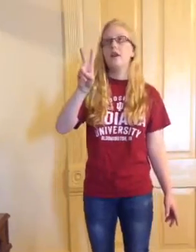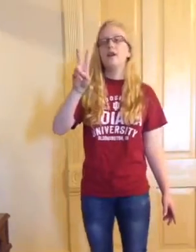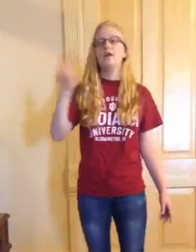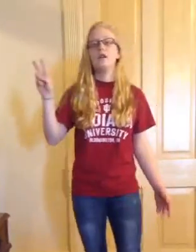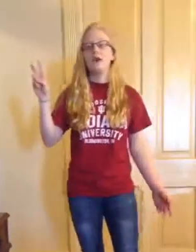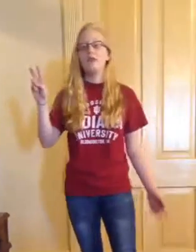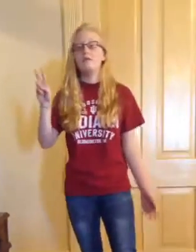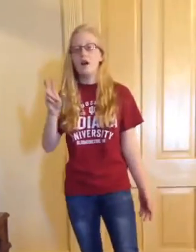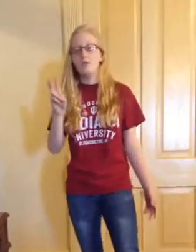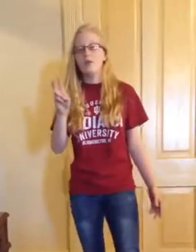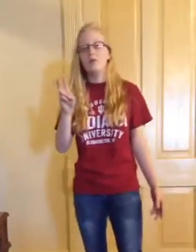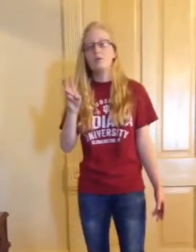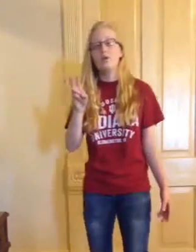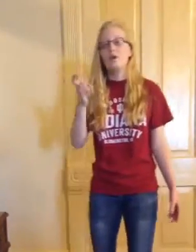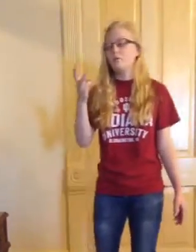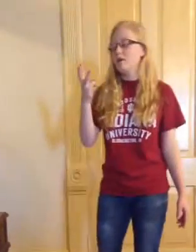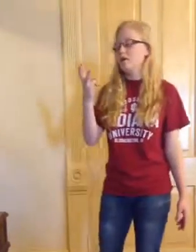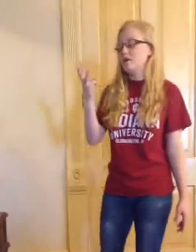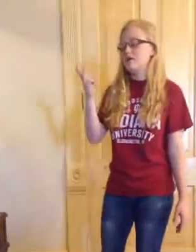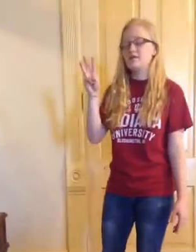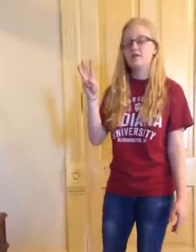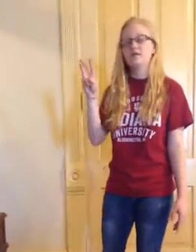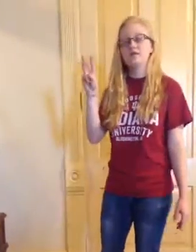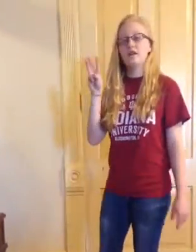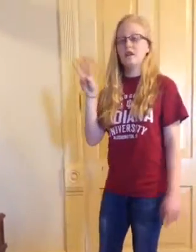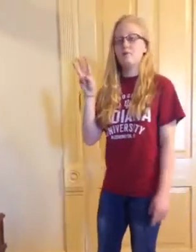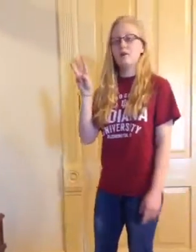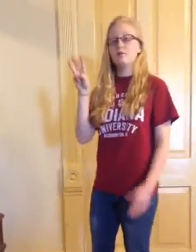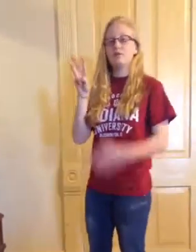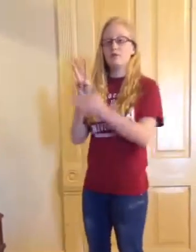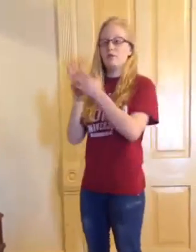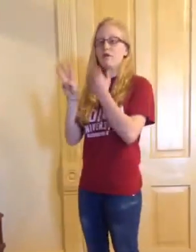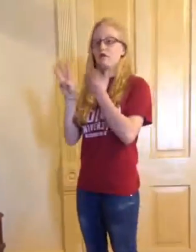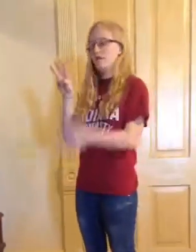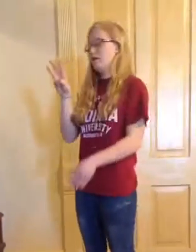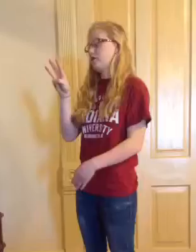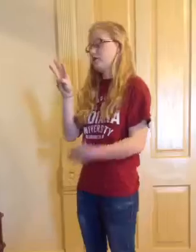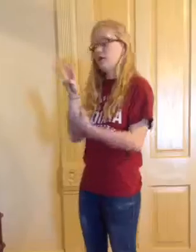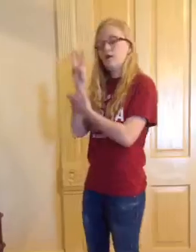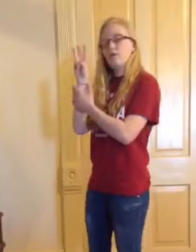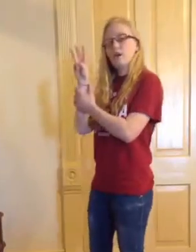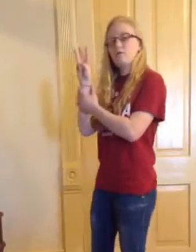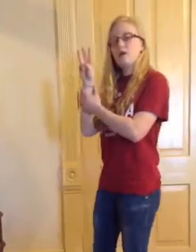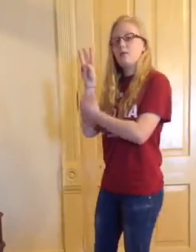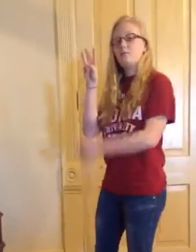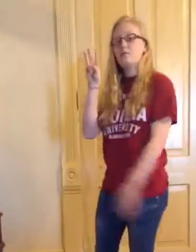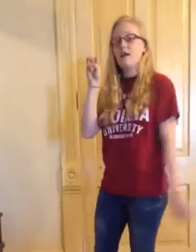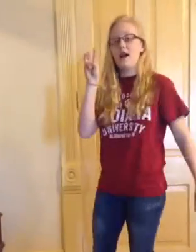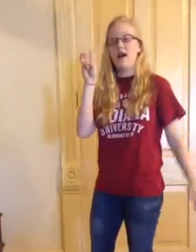And then you have W, which is a W, just your 3 fingers, coming up, say hi.